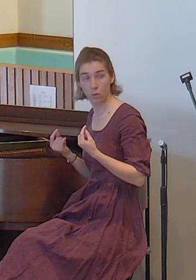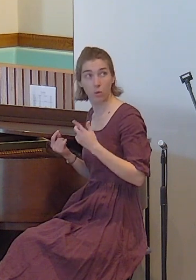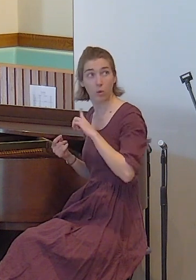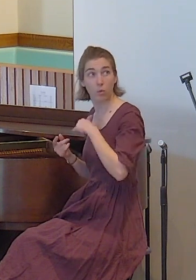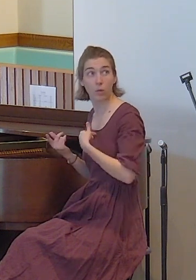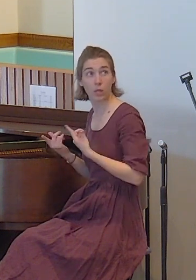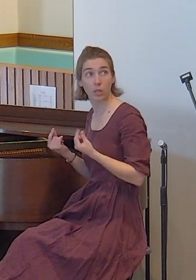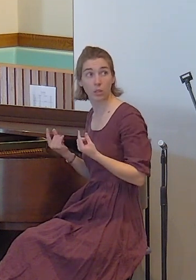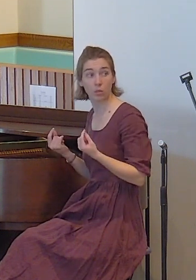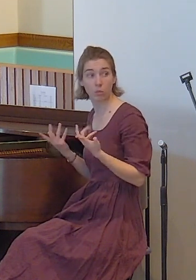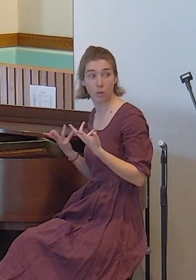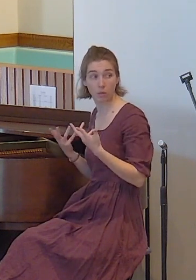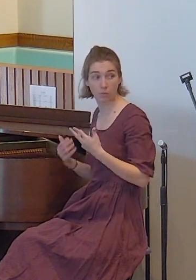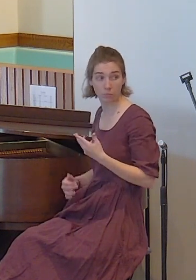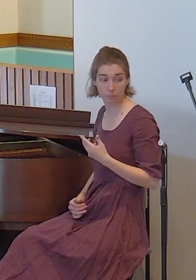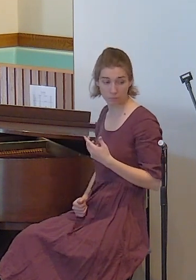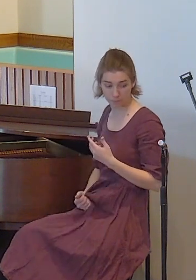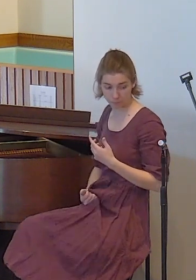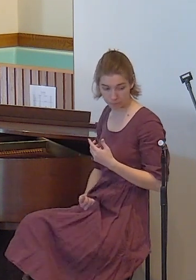what shall we do?